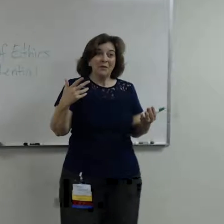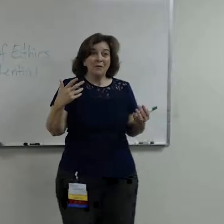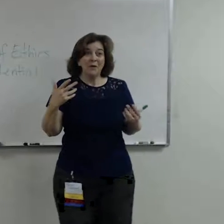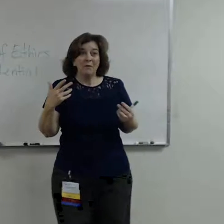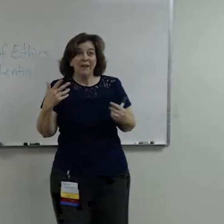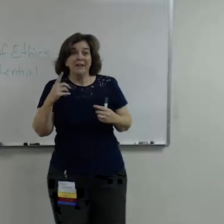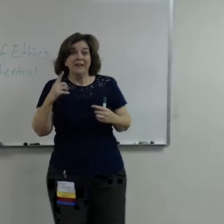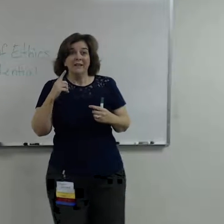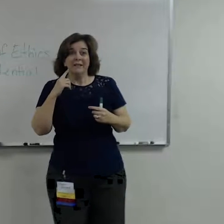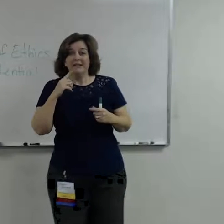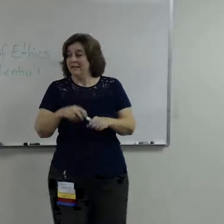you know,